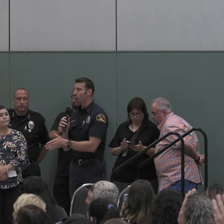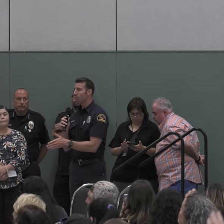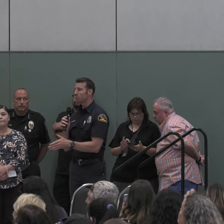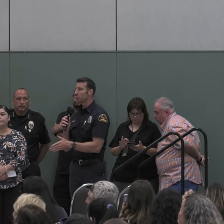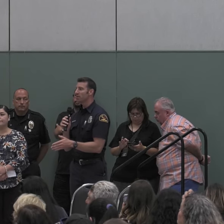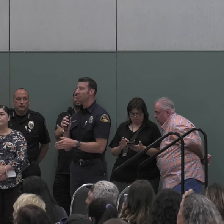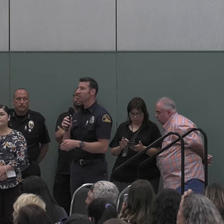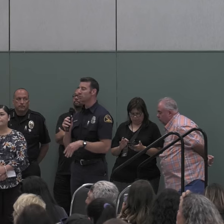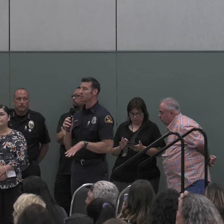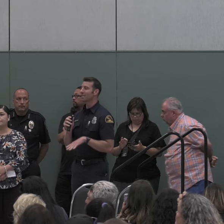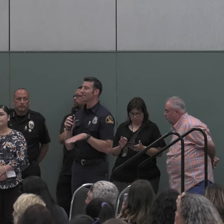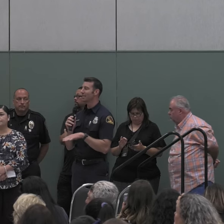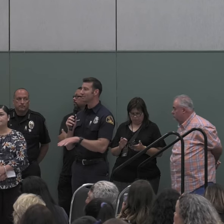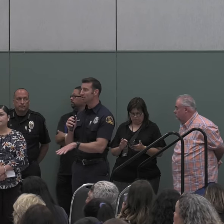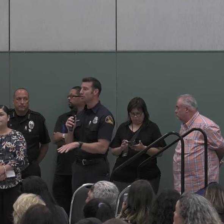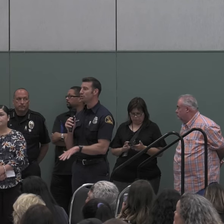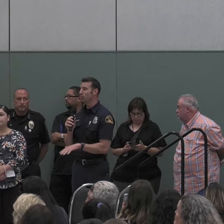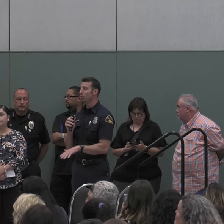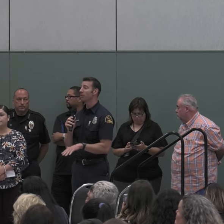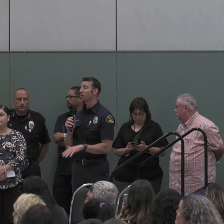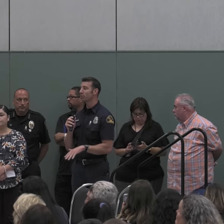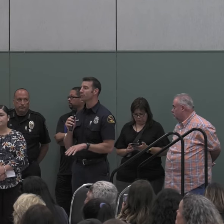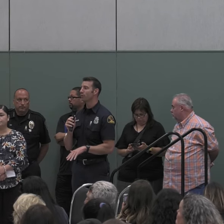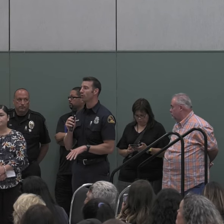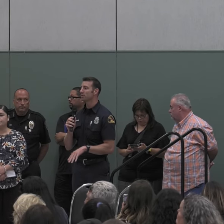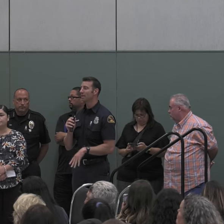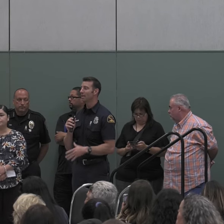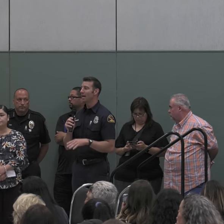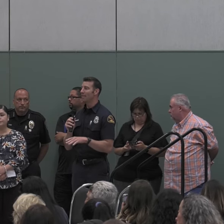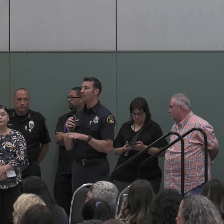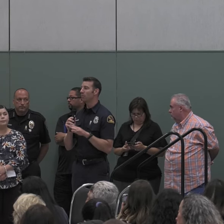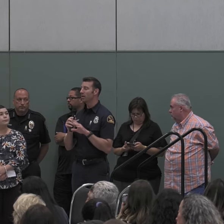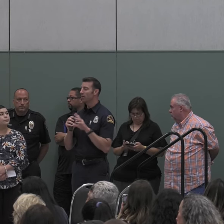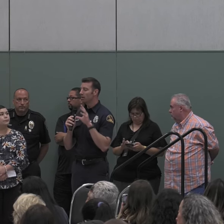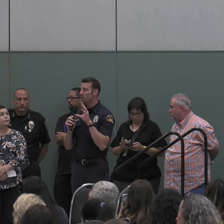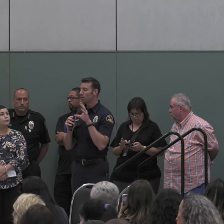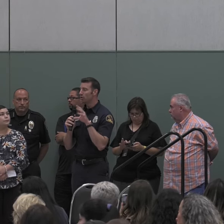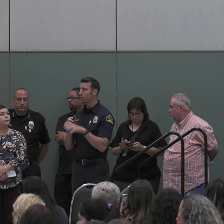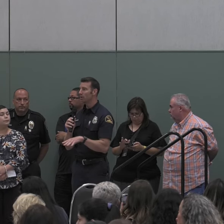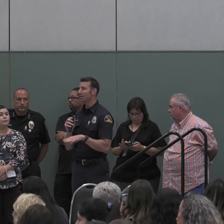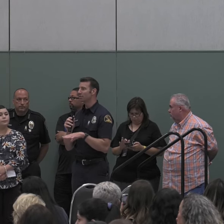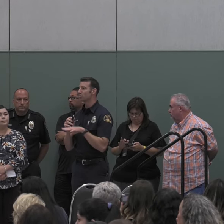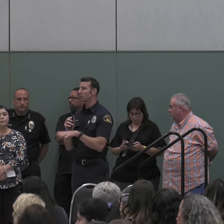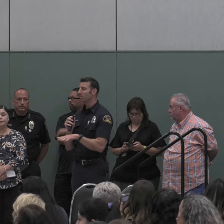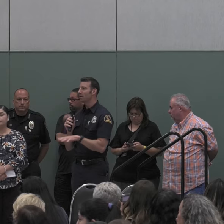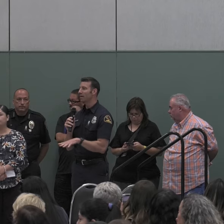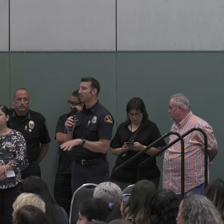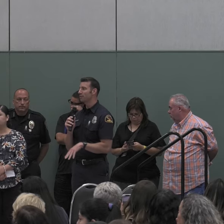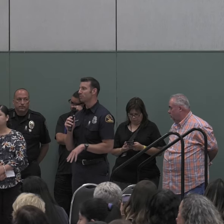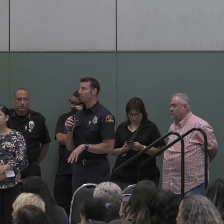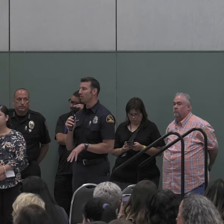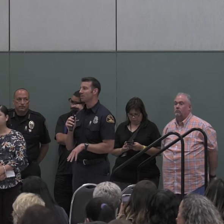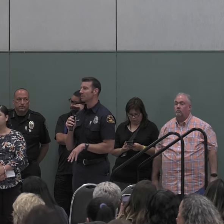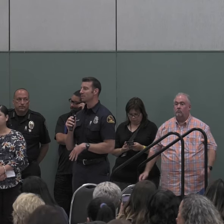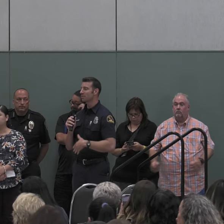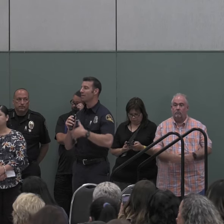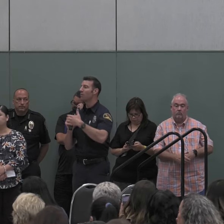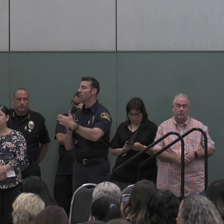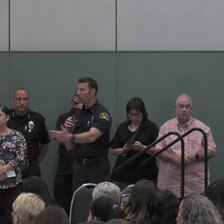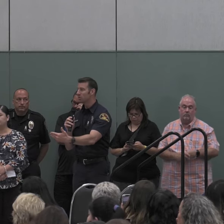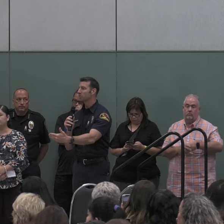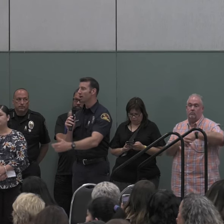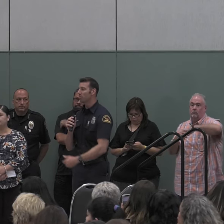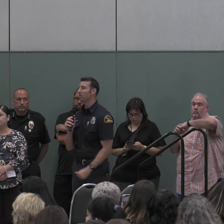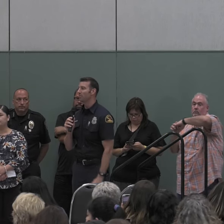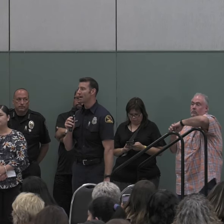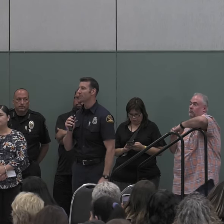out the forms with individuals that can assist you with those forms, and that way you can do it in a streamlined and efficient process, and that